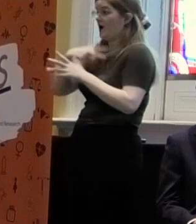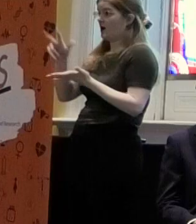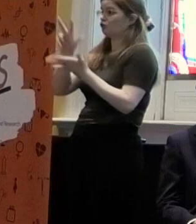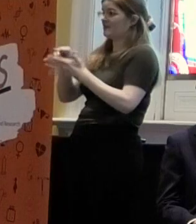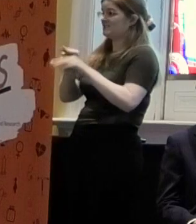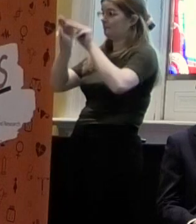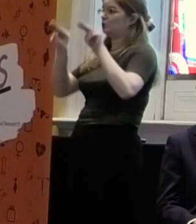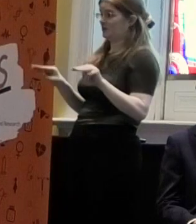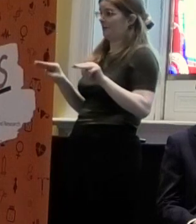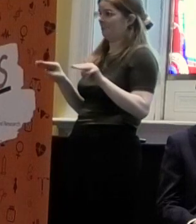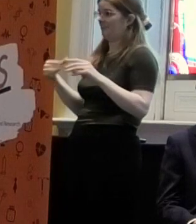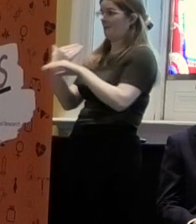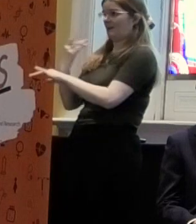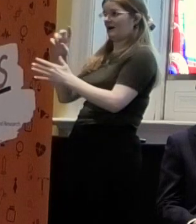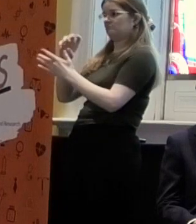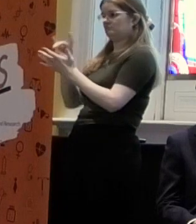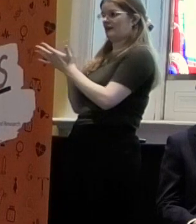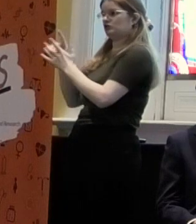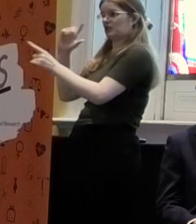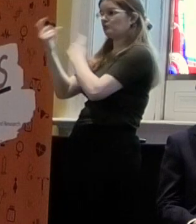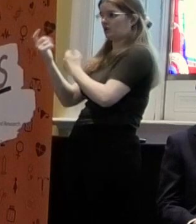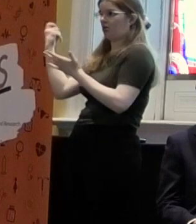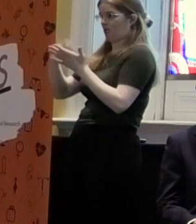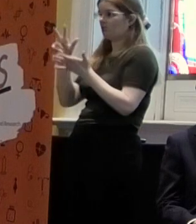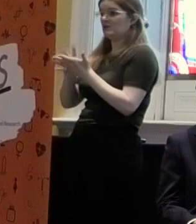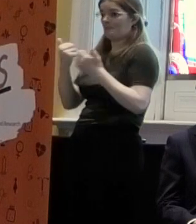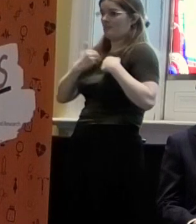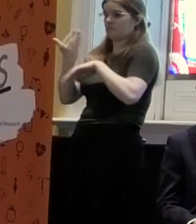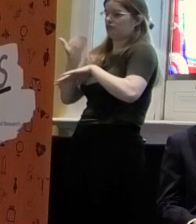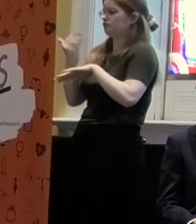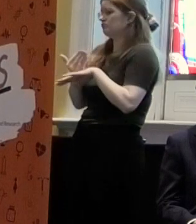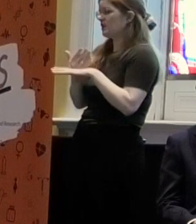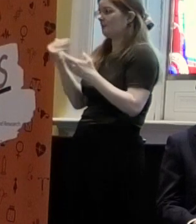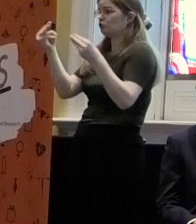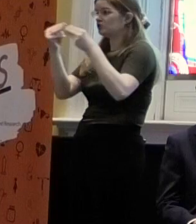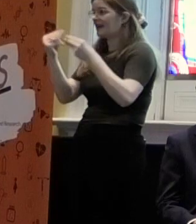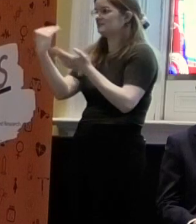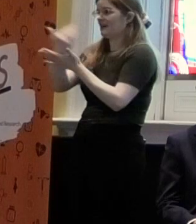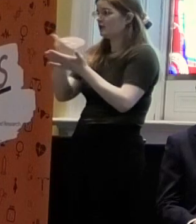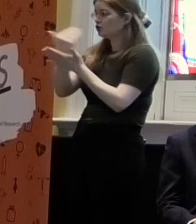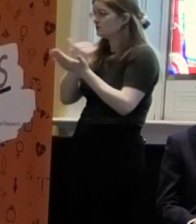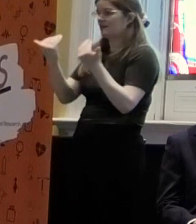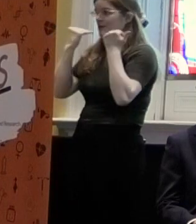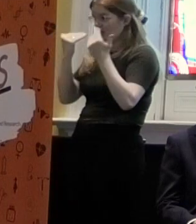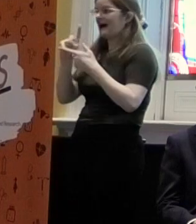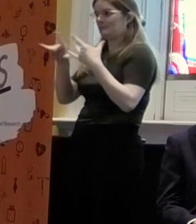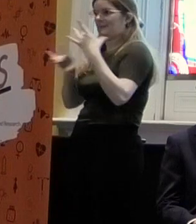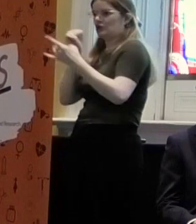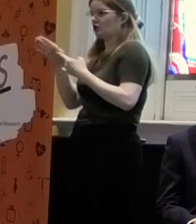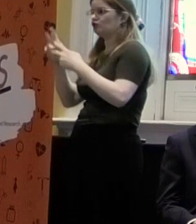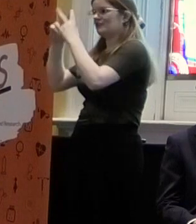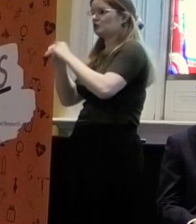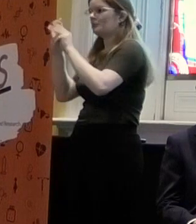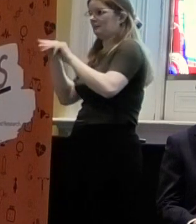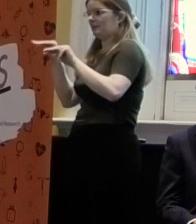by the Heritage Council, which is to do with how we look after the collections. And my role is to preserve the collections and to make them accessible to researchers and